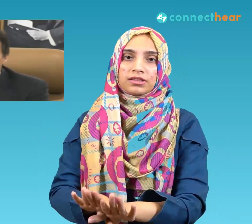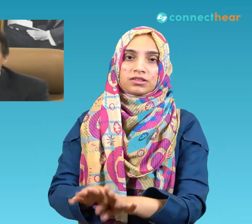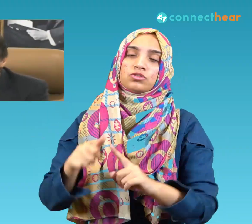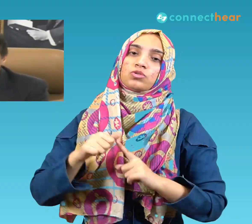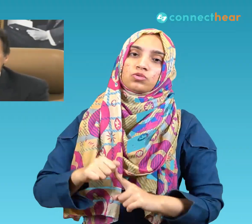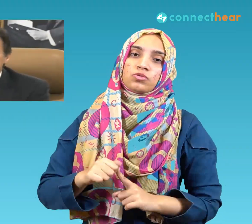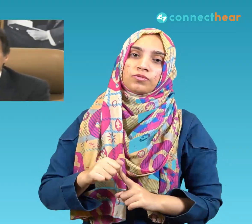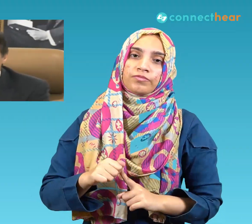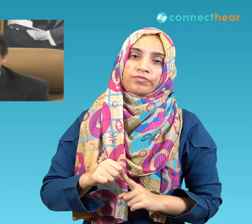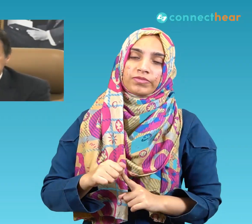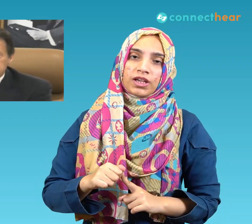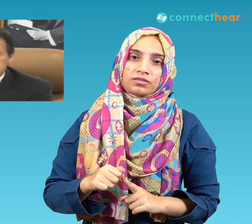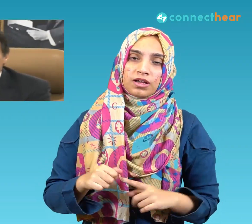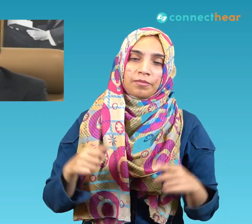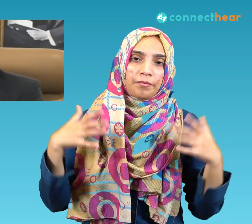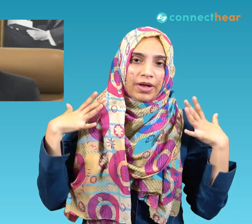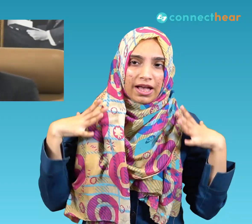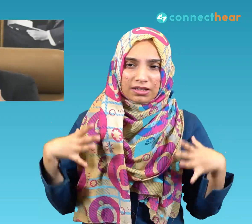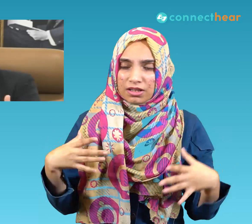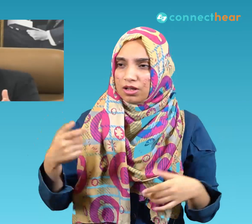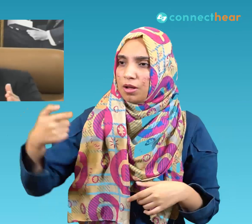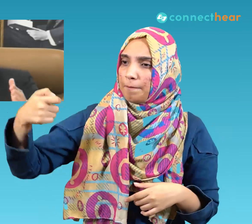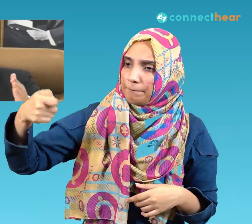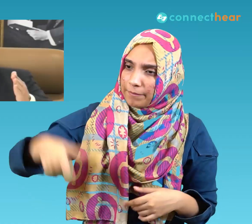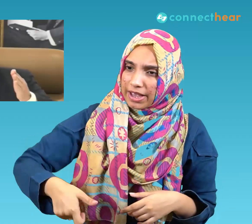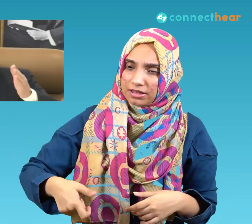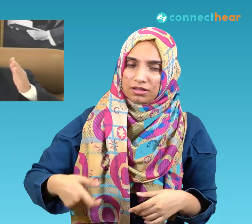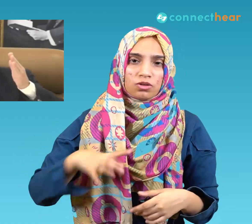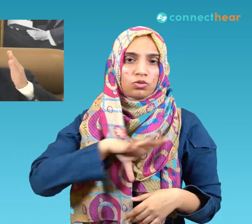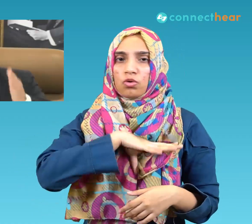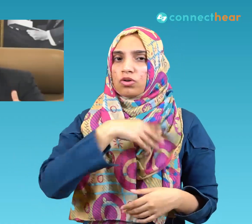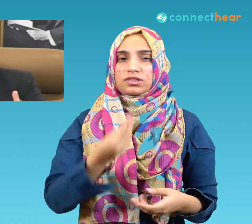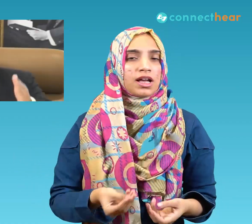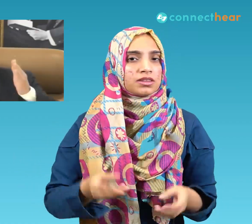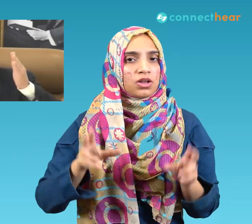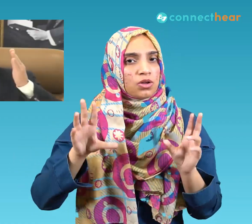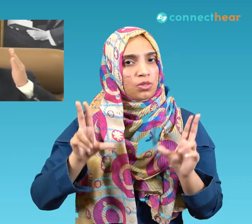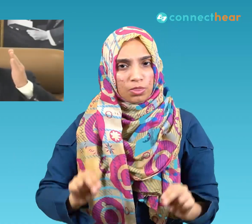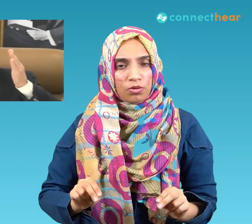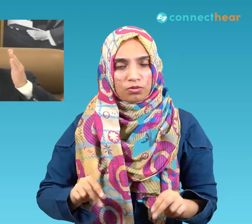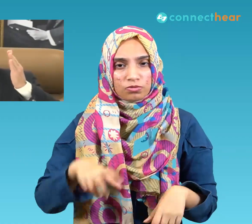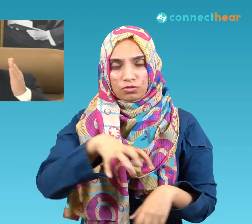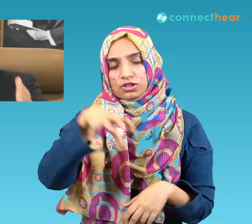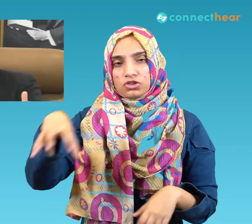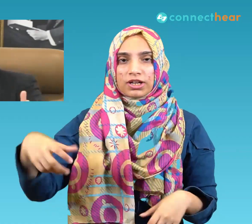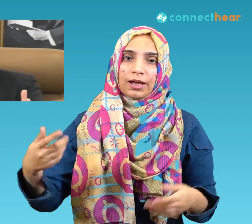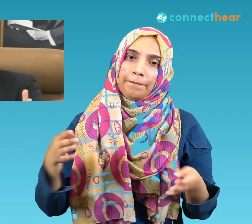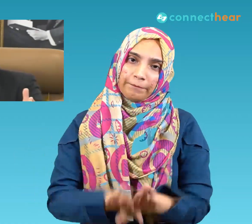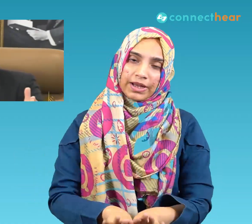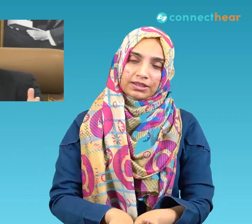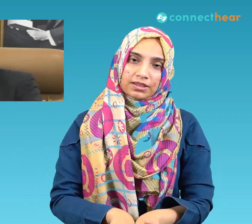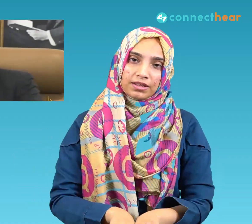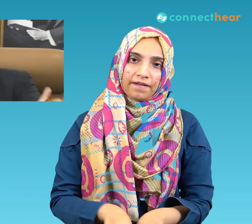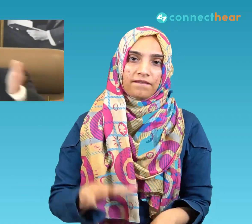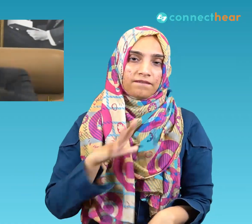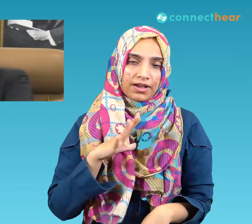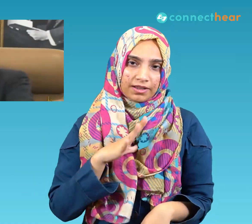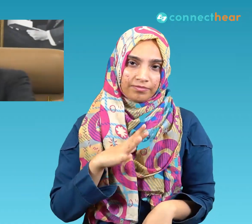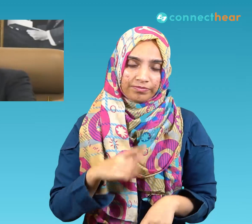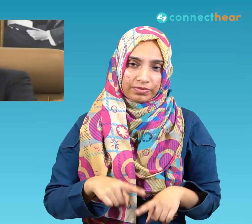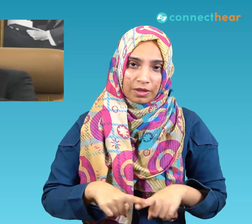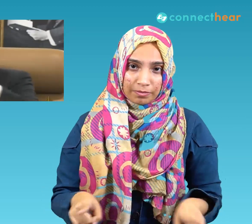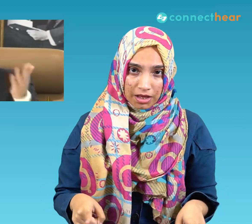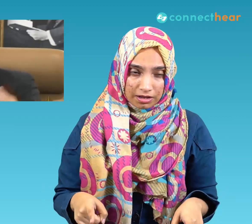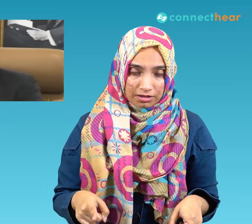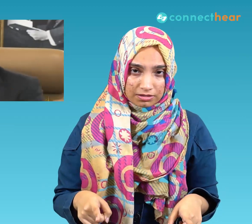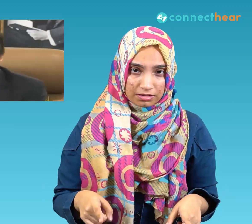our economy doesn't get hurt. Because we feel that the consequences of hurting our economy on the people is